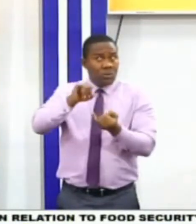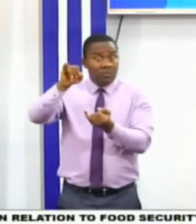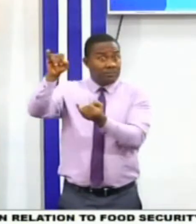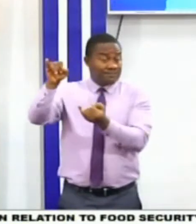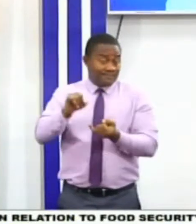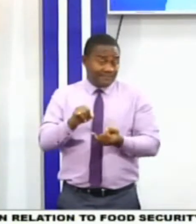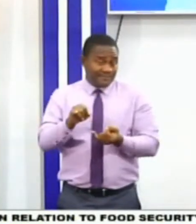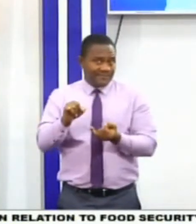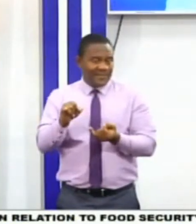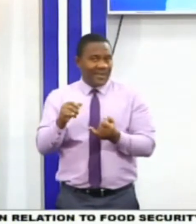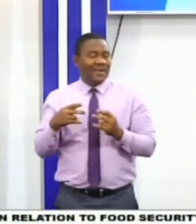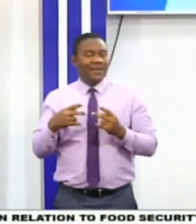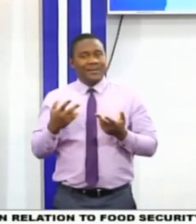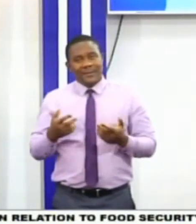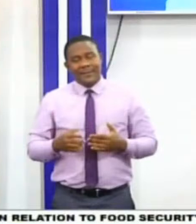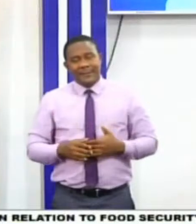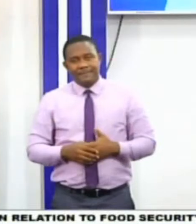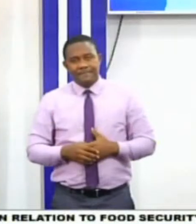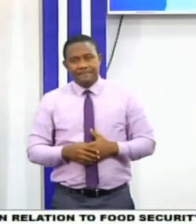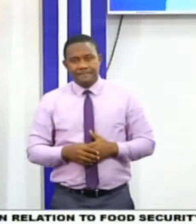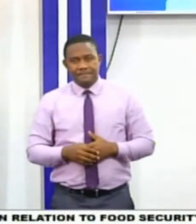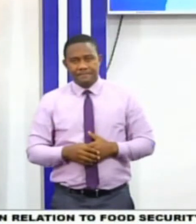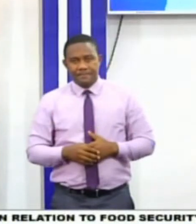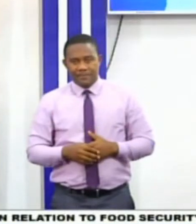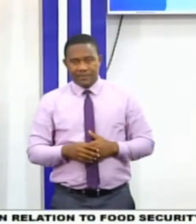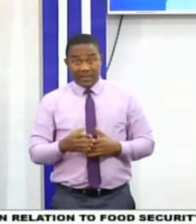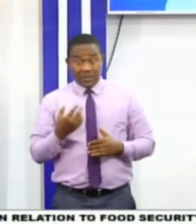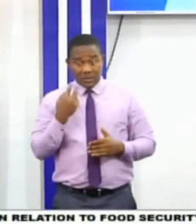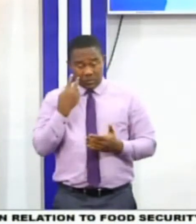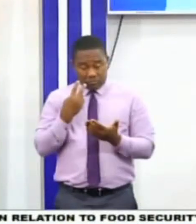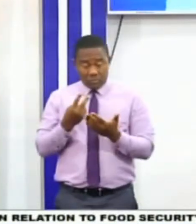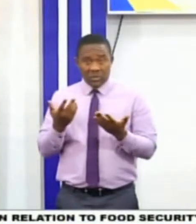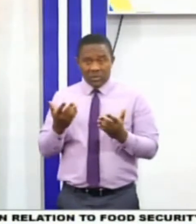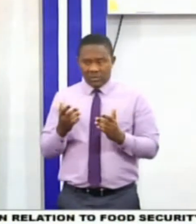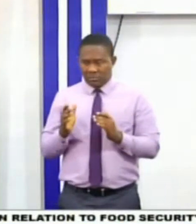see that the millers,